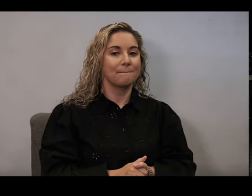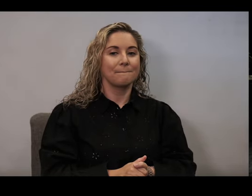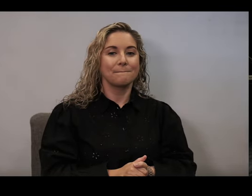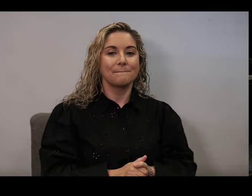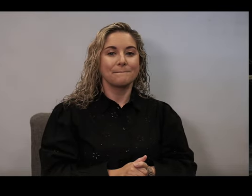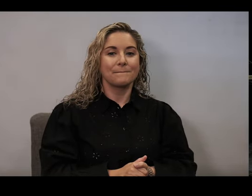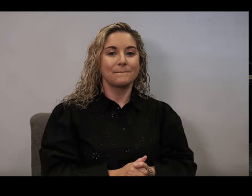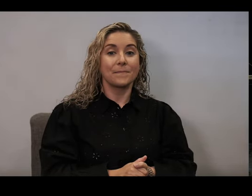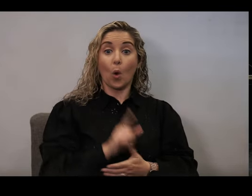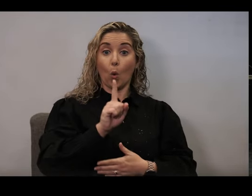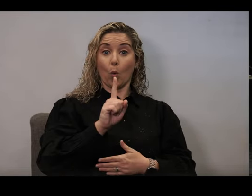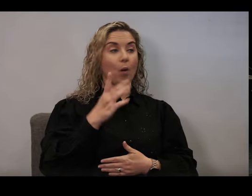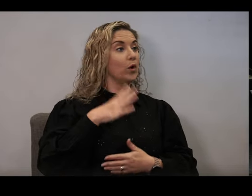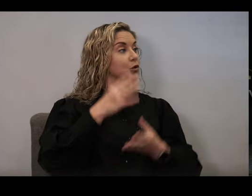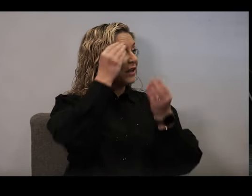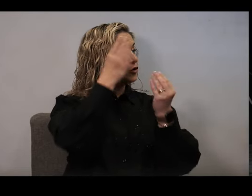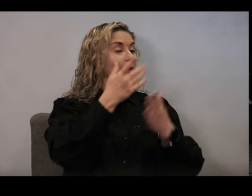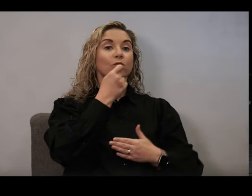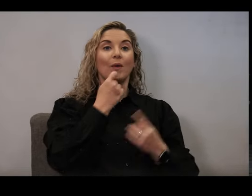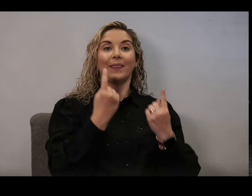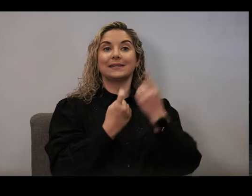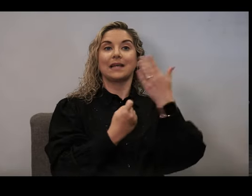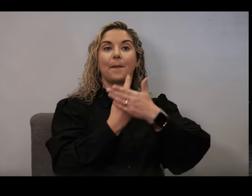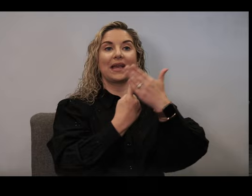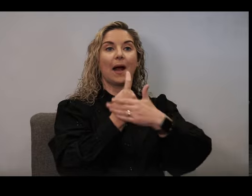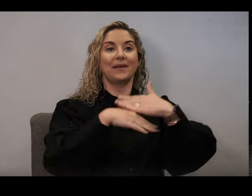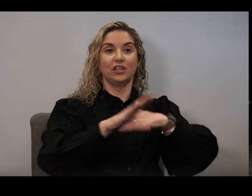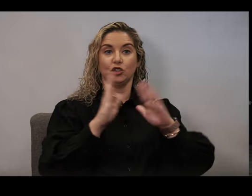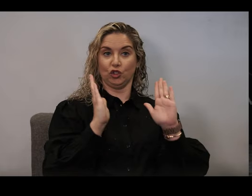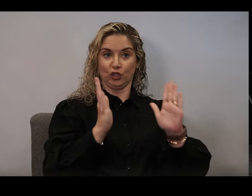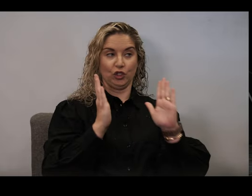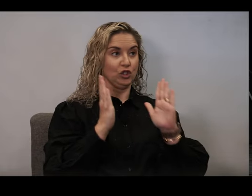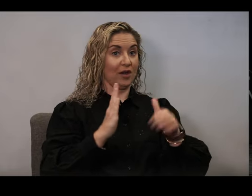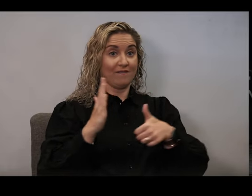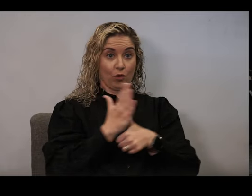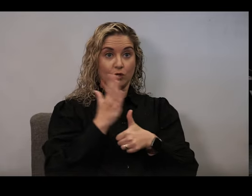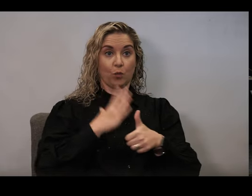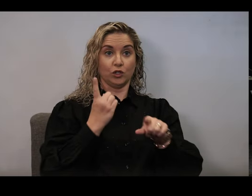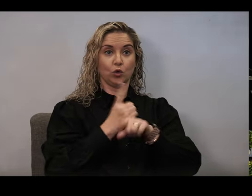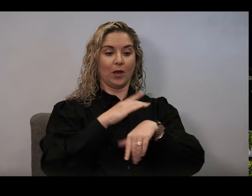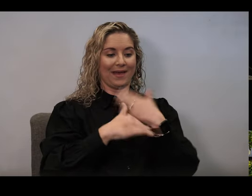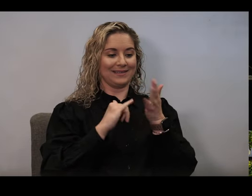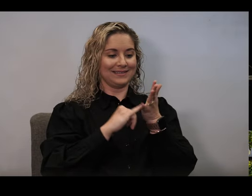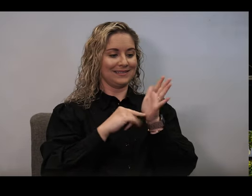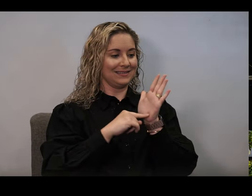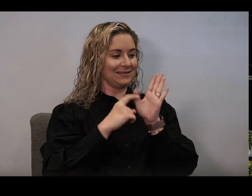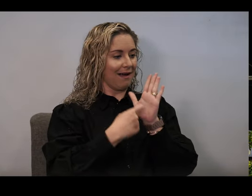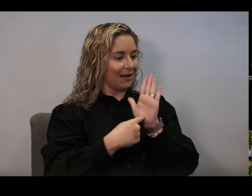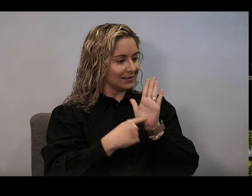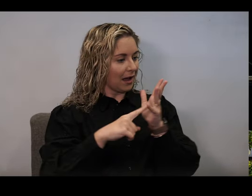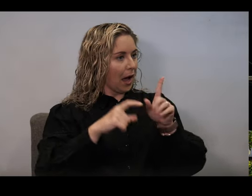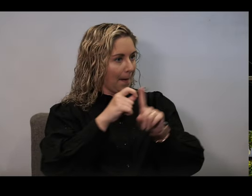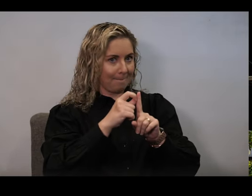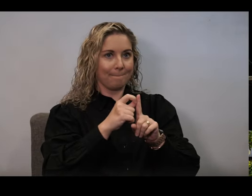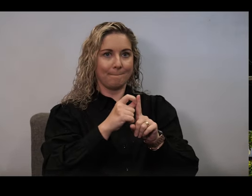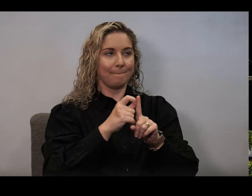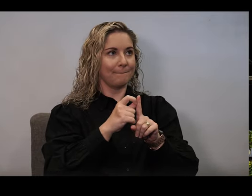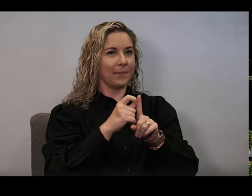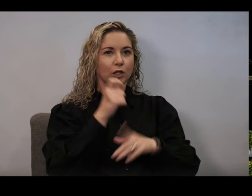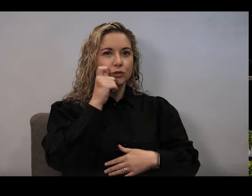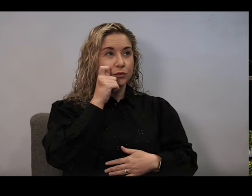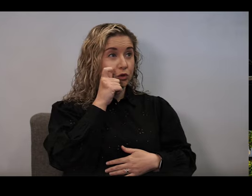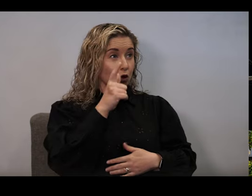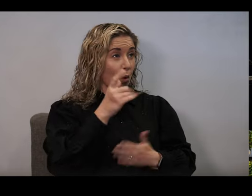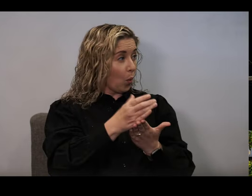to let you know of a few things coming up. First, I want to talk about startups. So startups kicking off